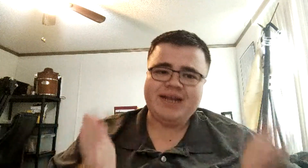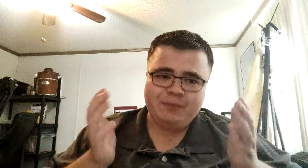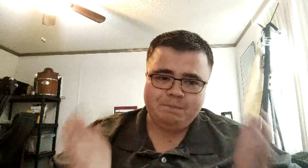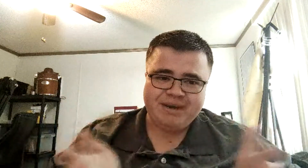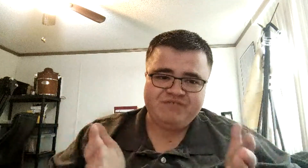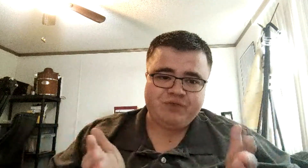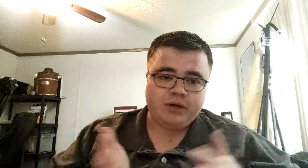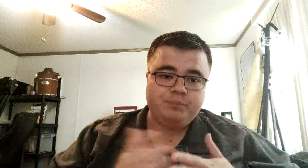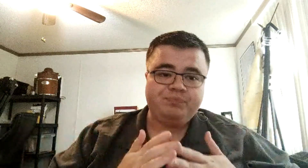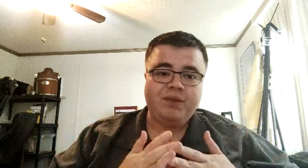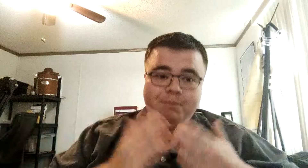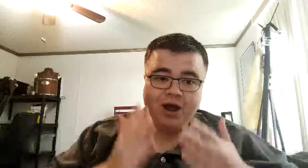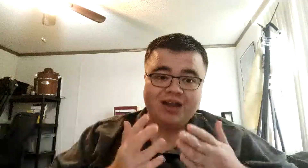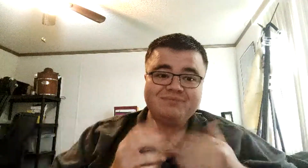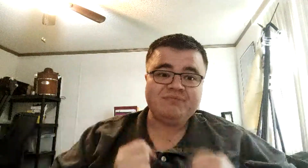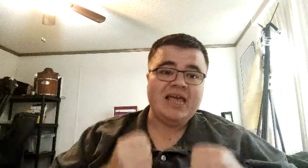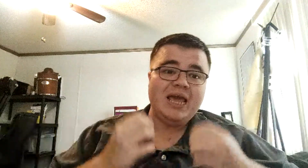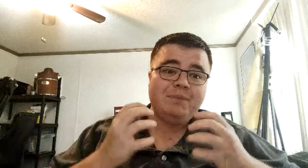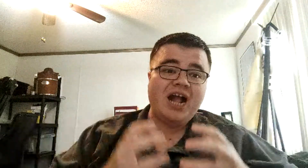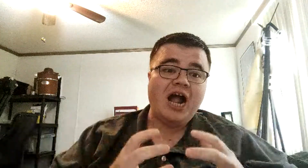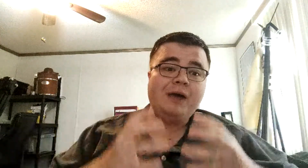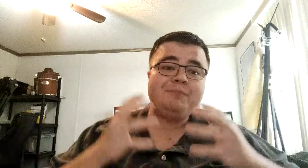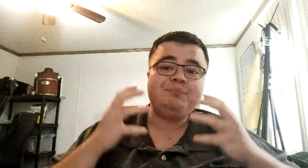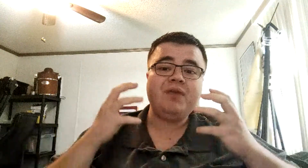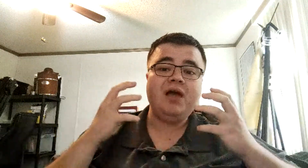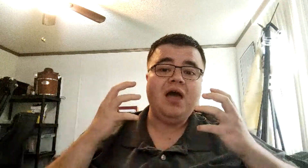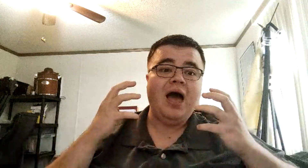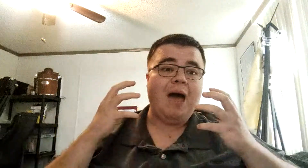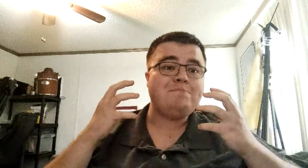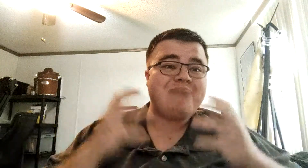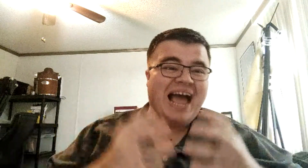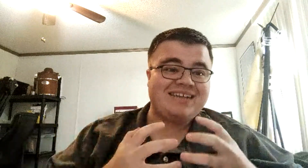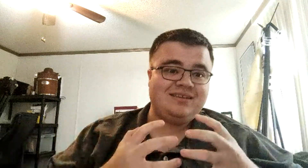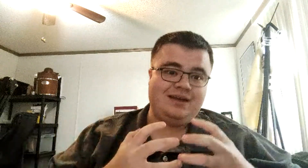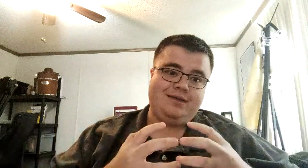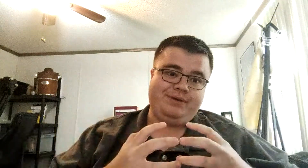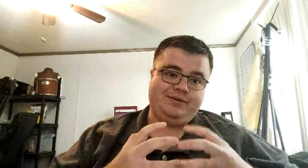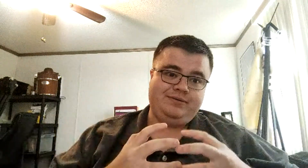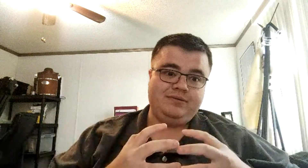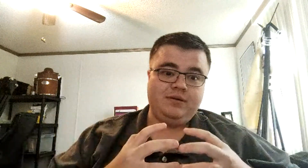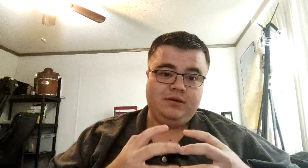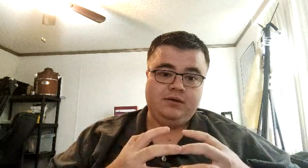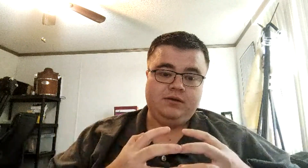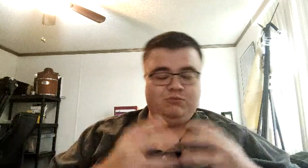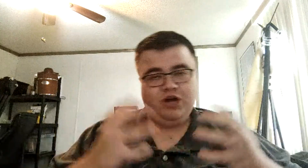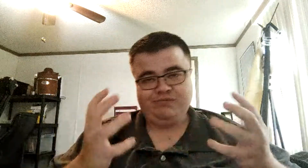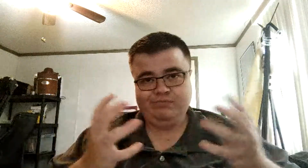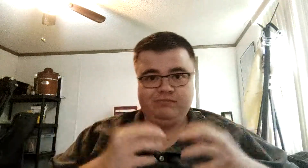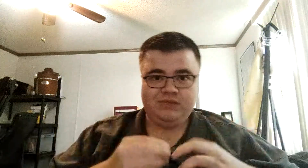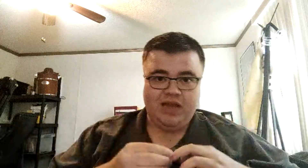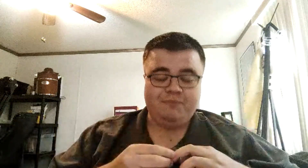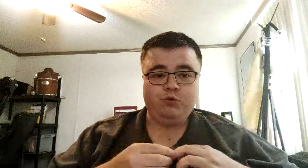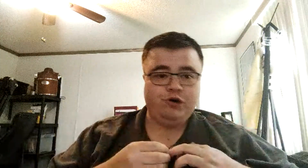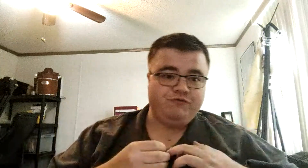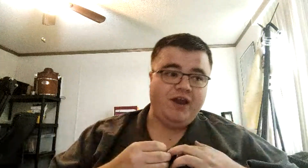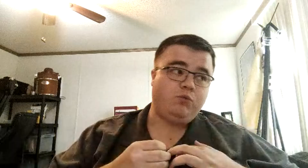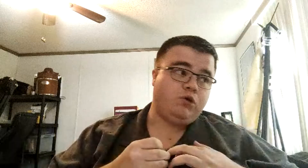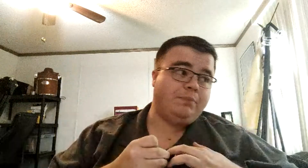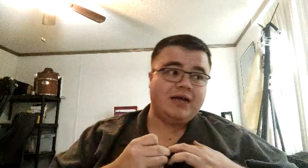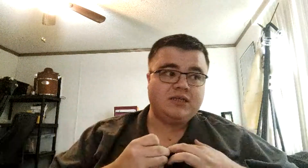the benefit, but it became a backstabbing. Well, not word right or